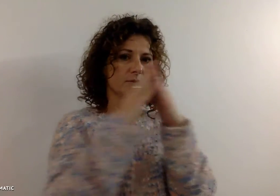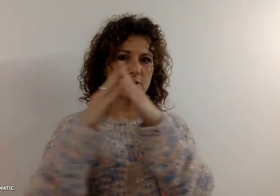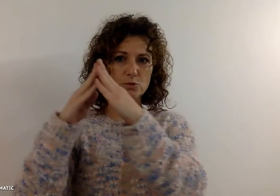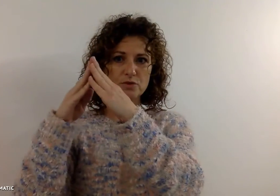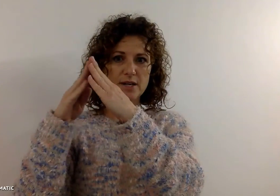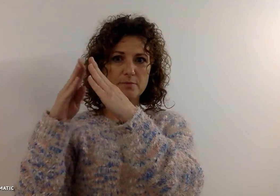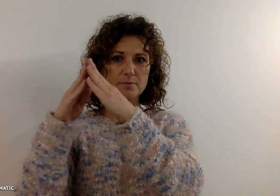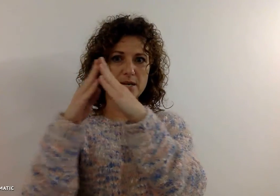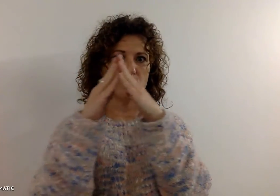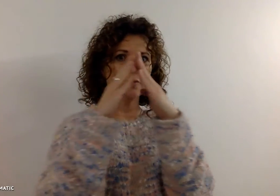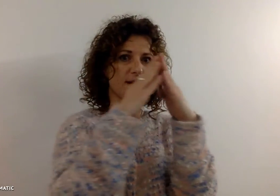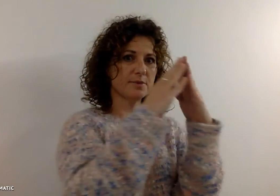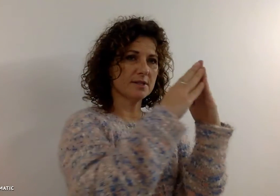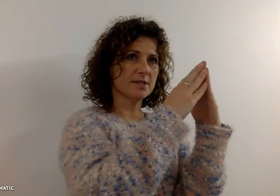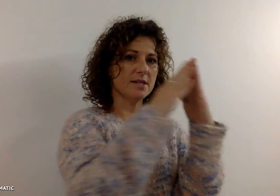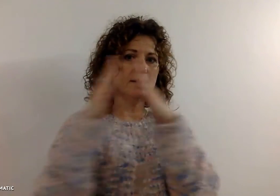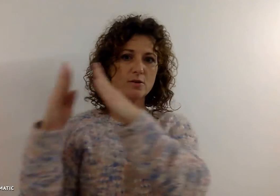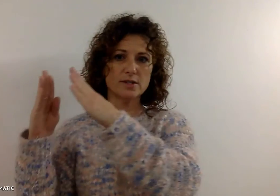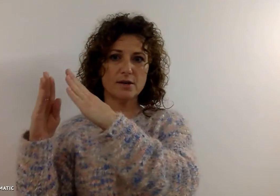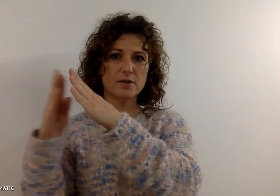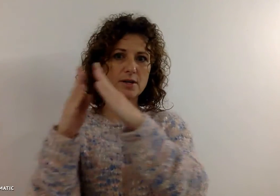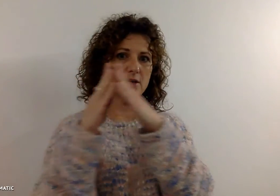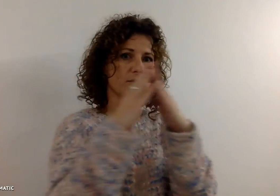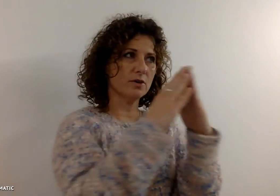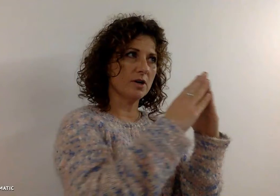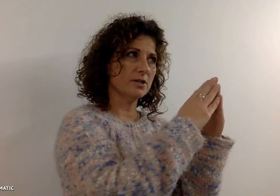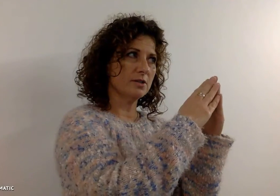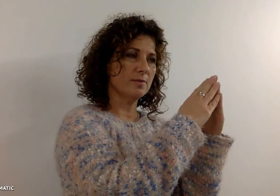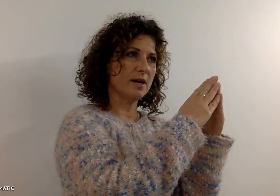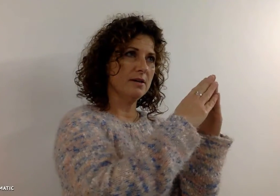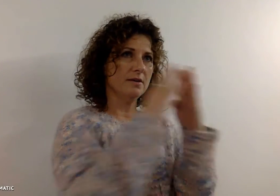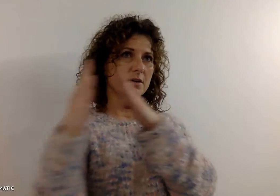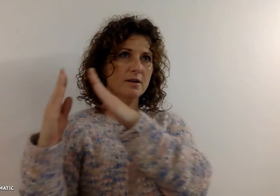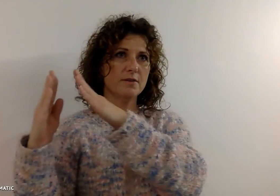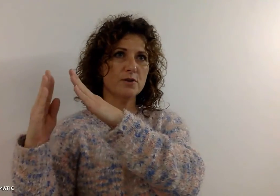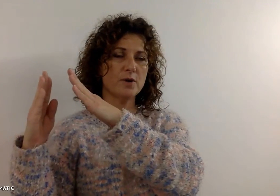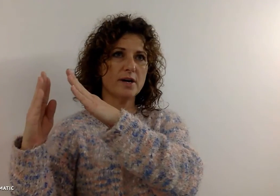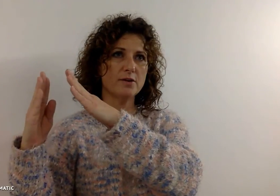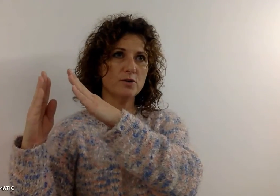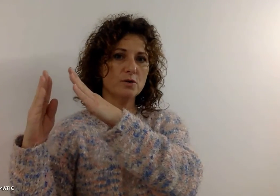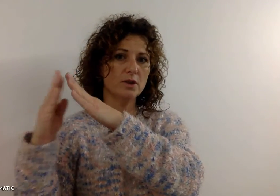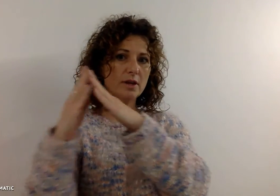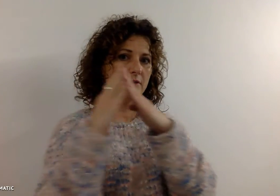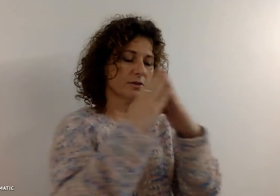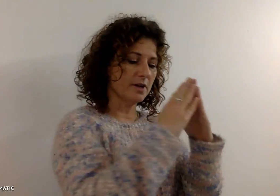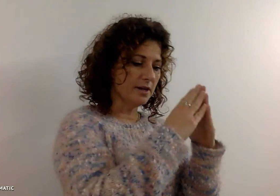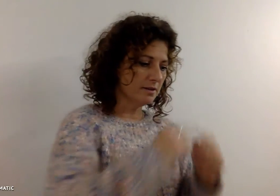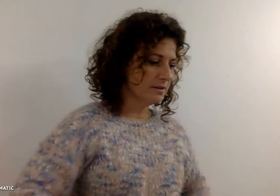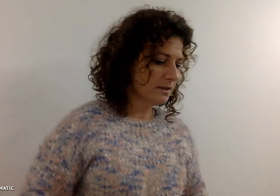It's a rooftop, many rooftops in a city or a town, and you kind of go across your body. If you're right-handed, you go left to right.